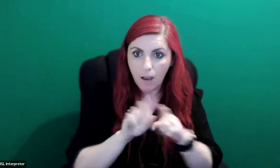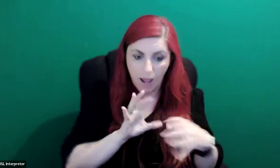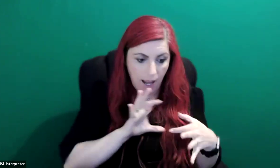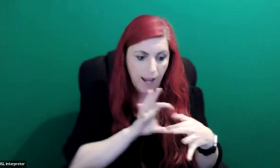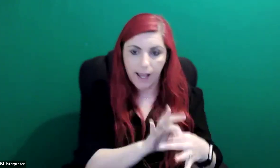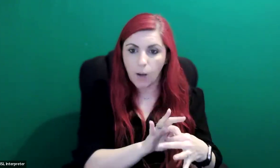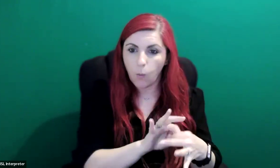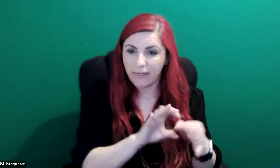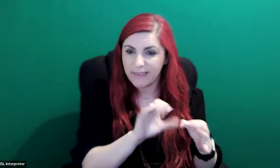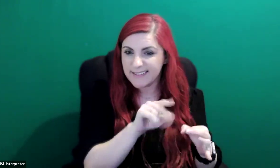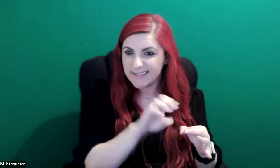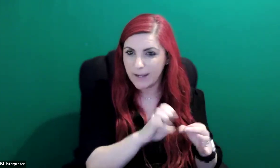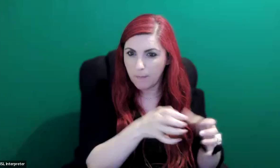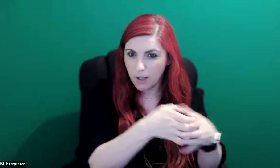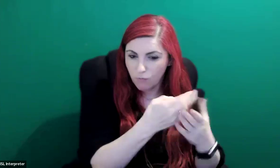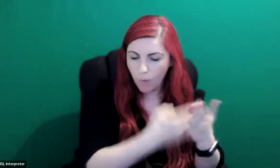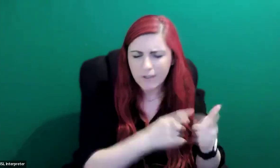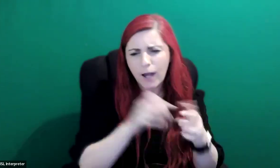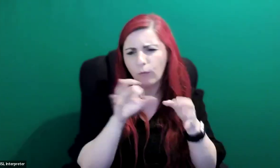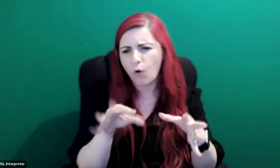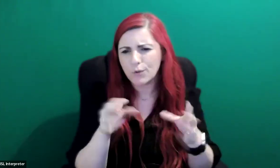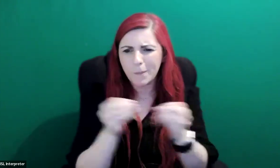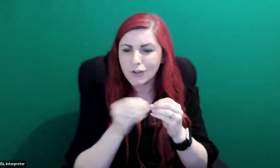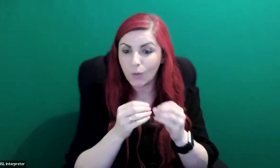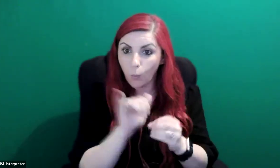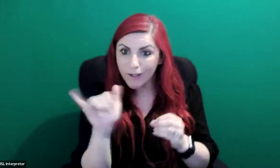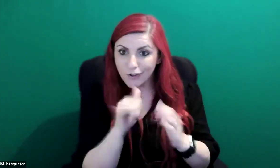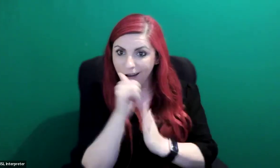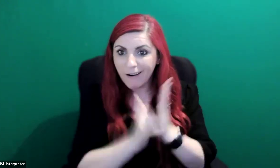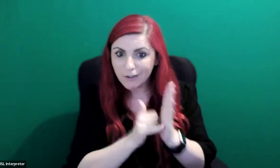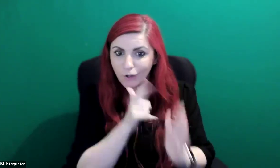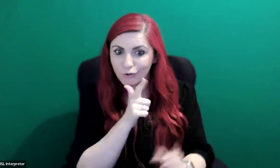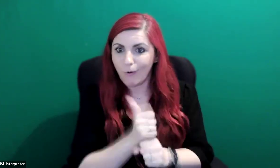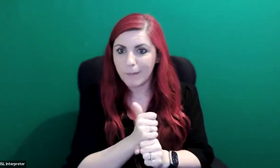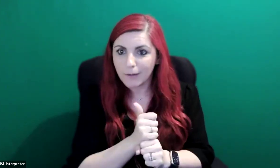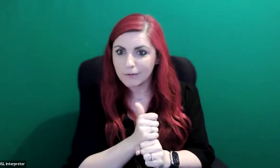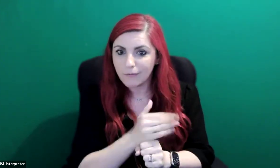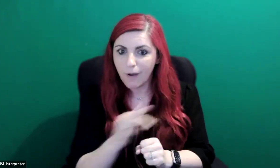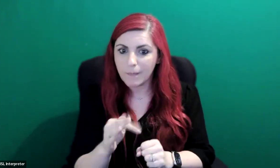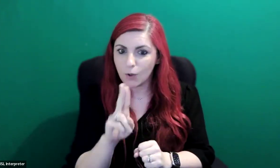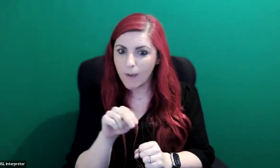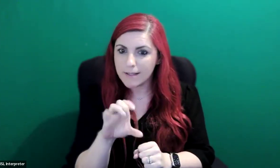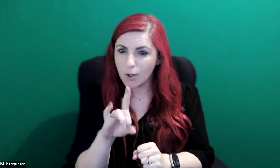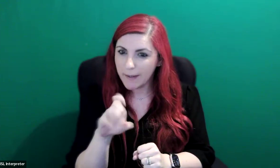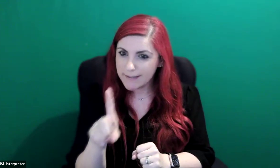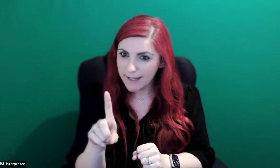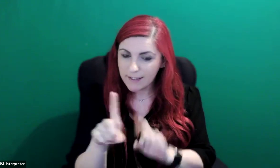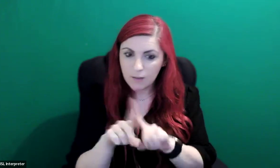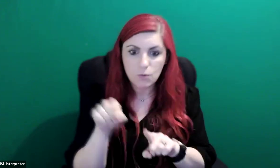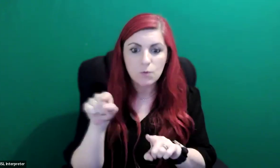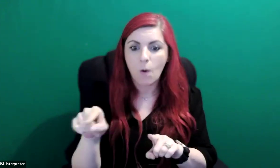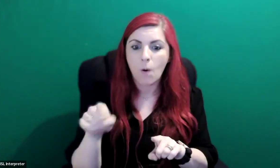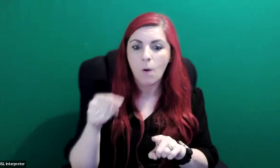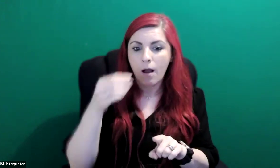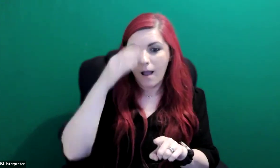the articles of the CRPD, and that helps the committee members most. If you say Ireland has written in paragraph